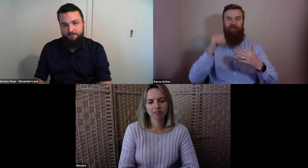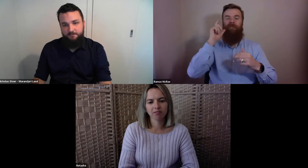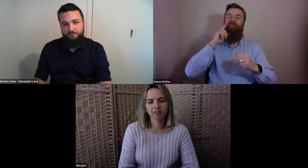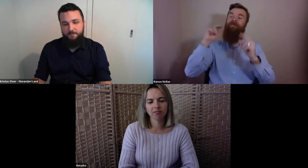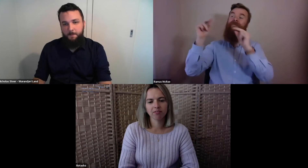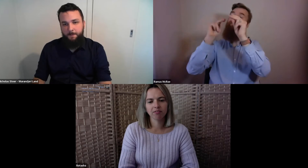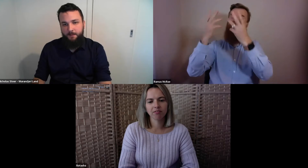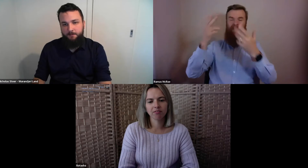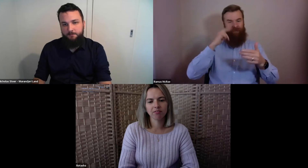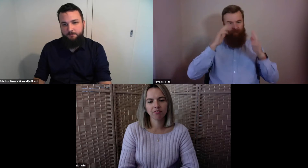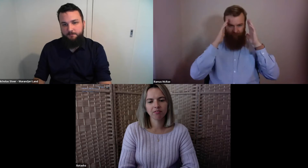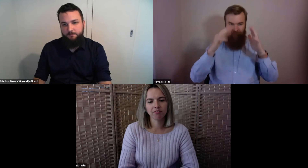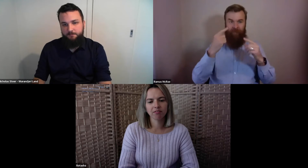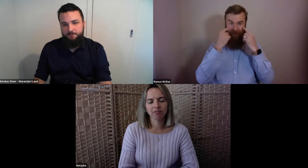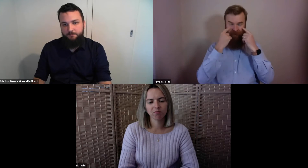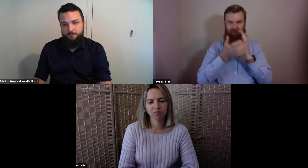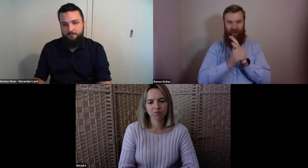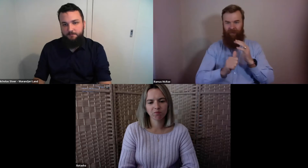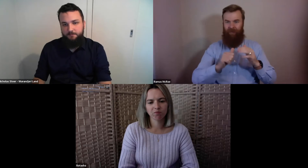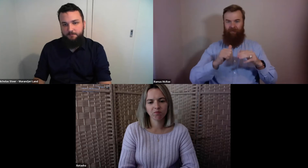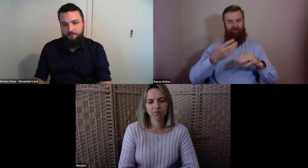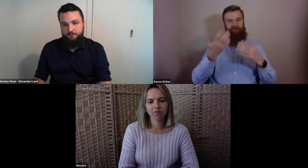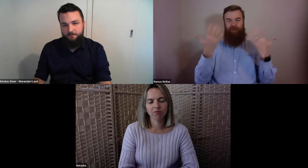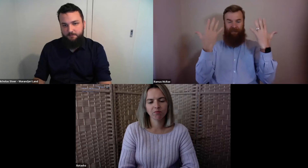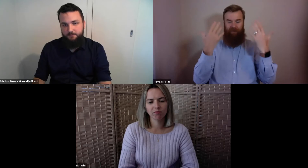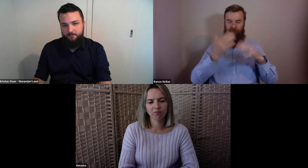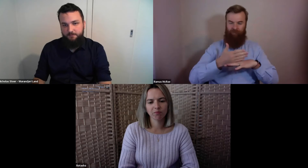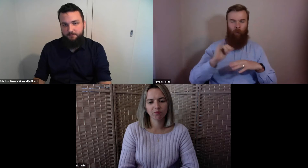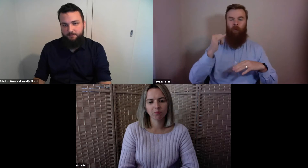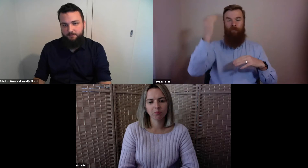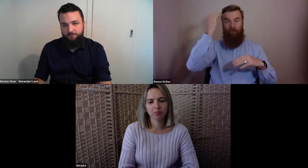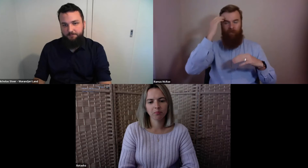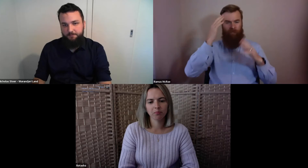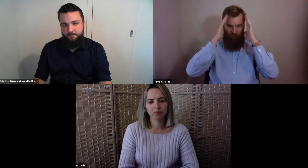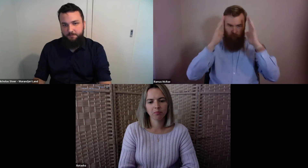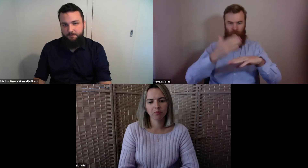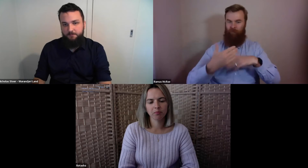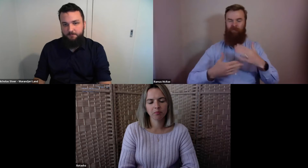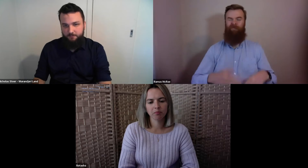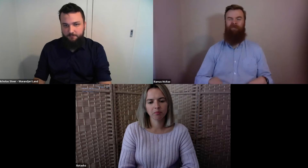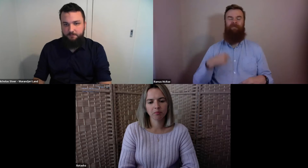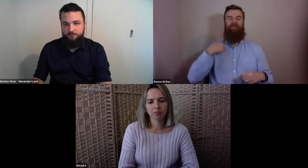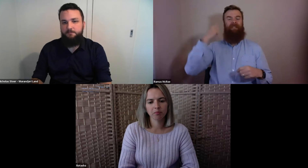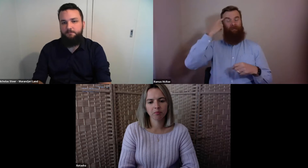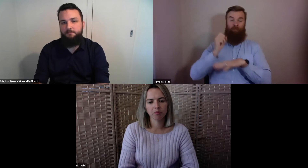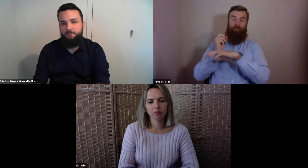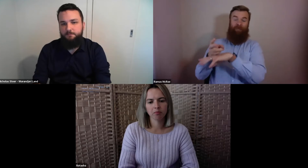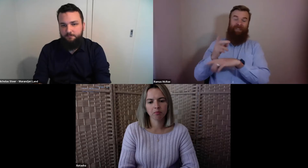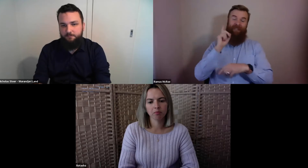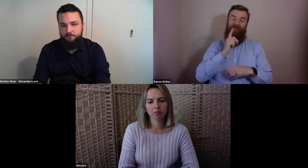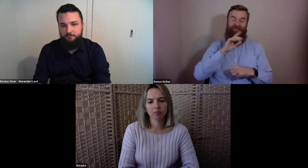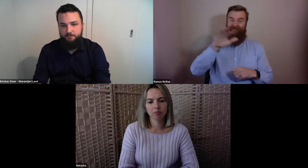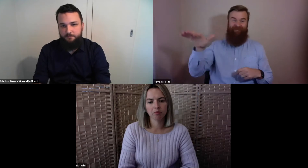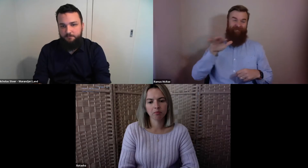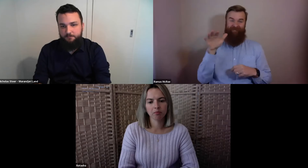able to concentrate on the task. They don't get distracted because usually the work environment they're in, there are people that are not using sign